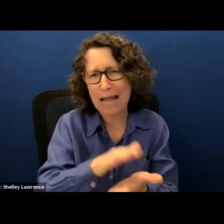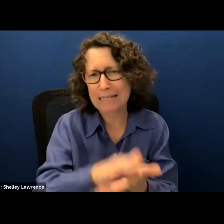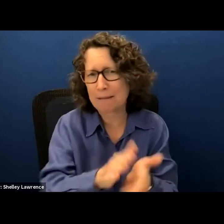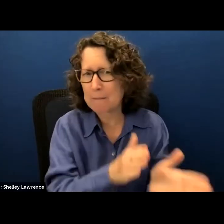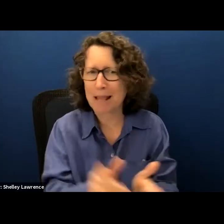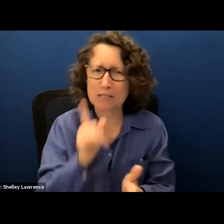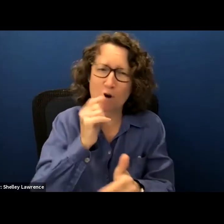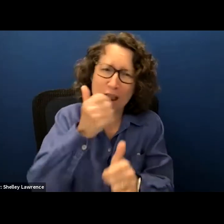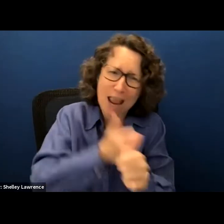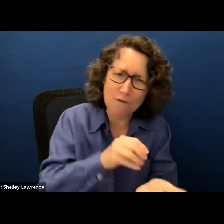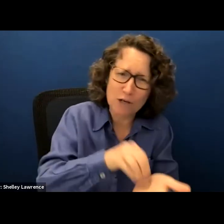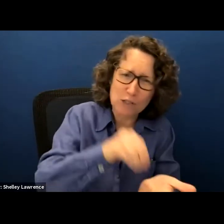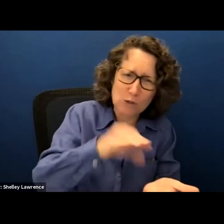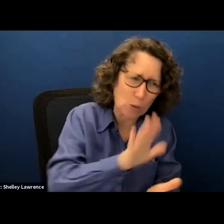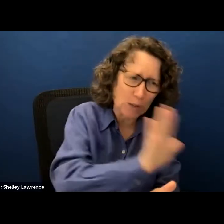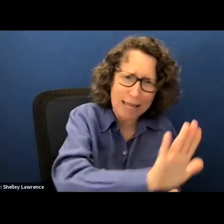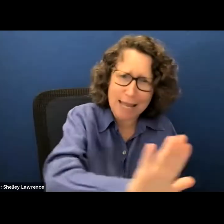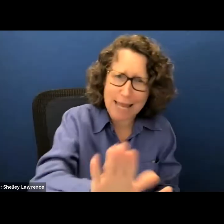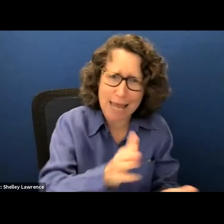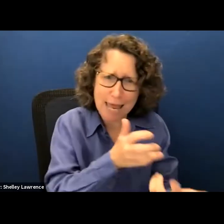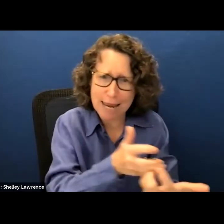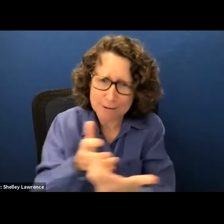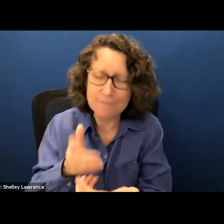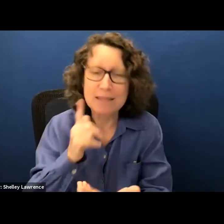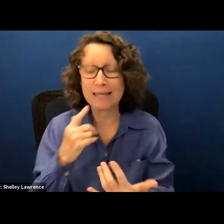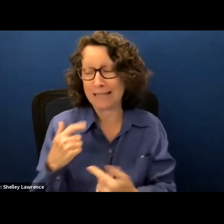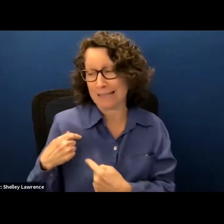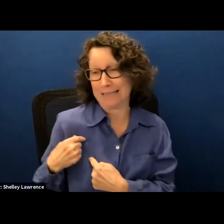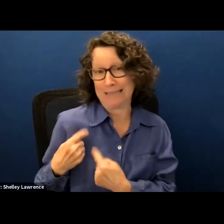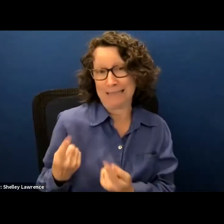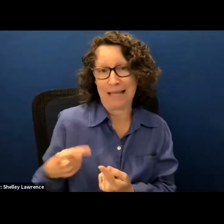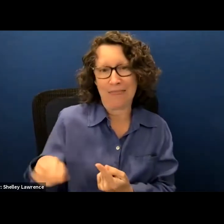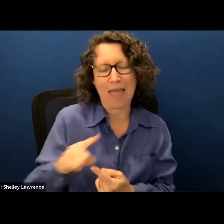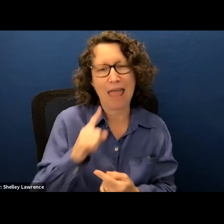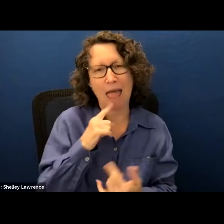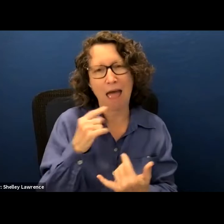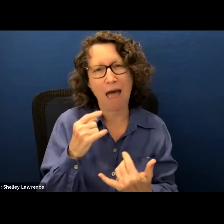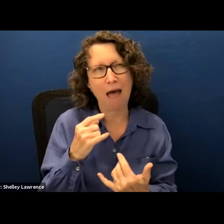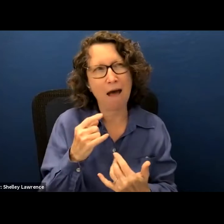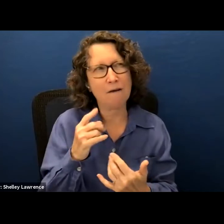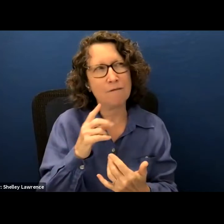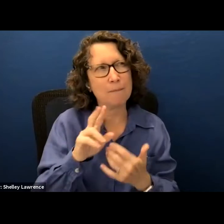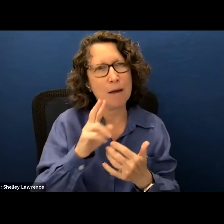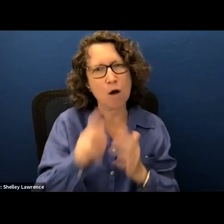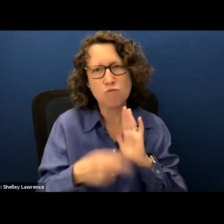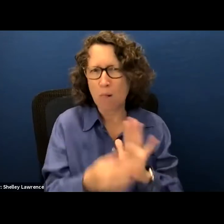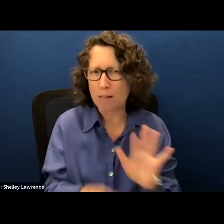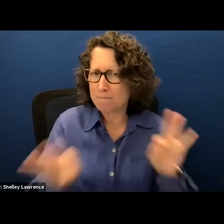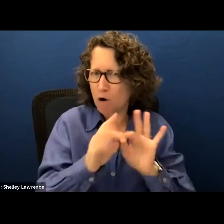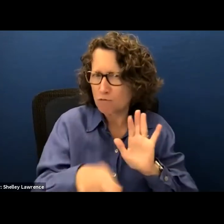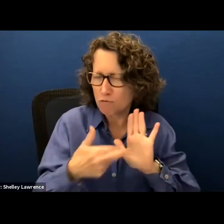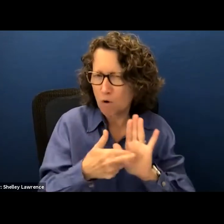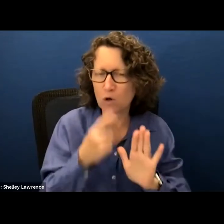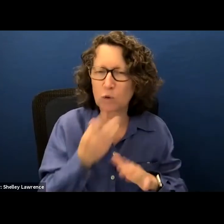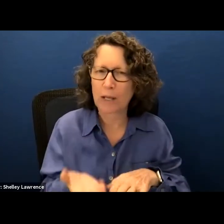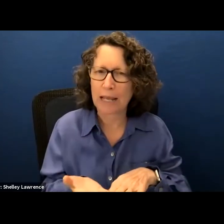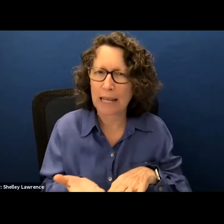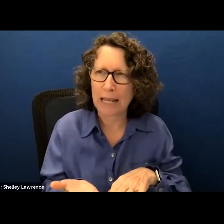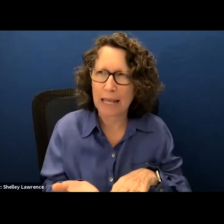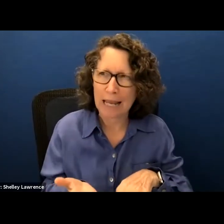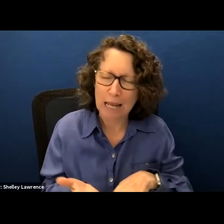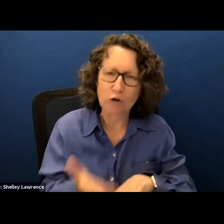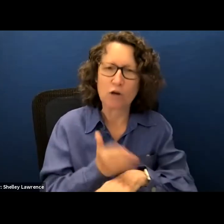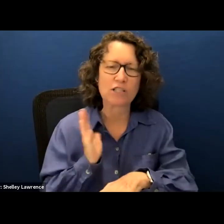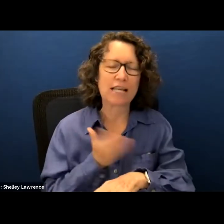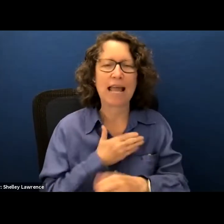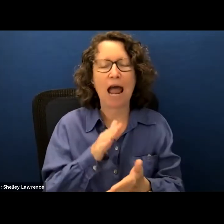for every student. And in recent years, they have played an essential role in increasing our students' rates of college and career